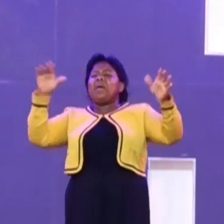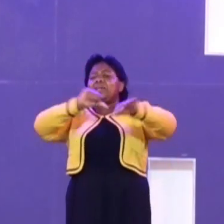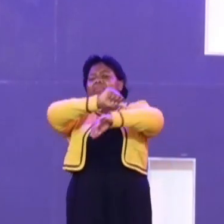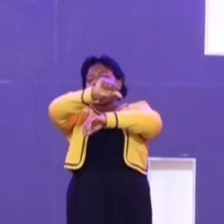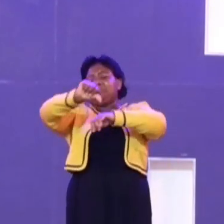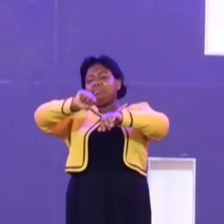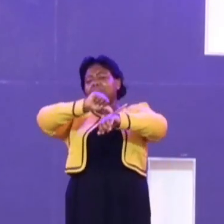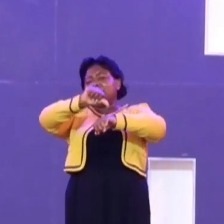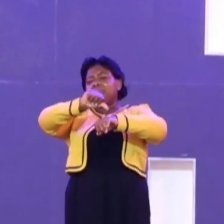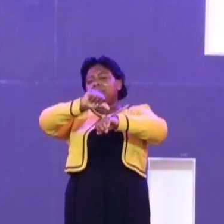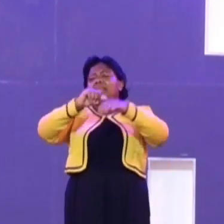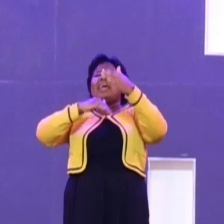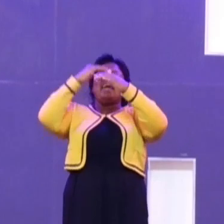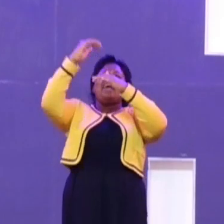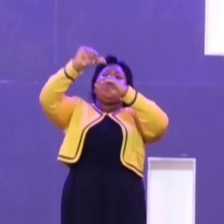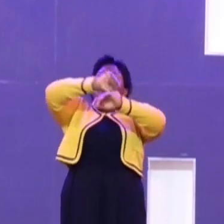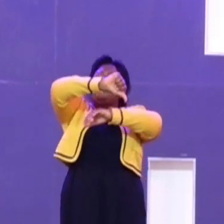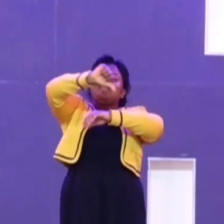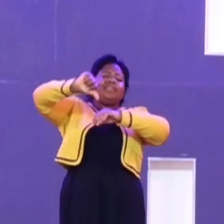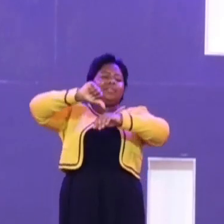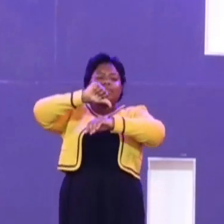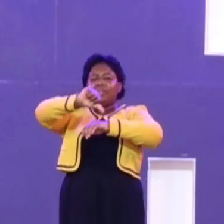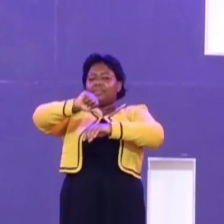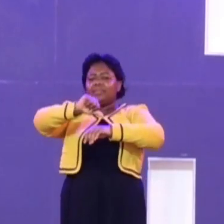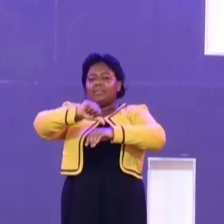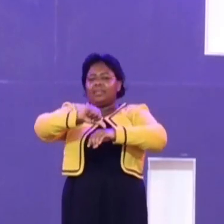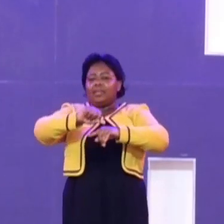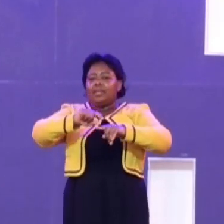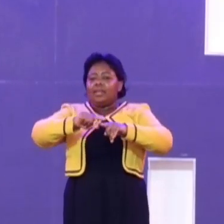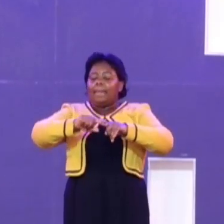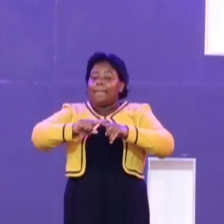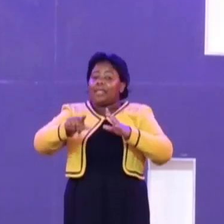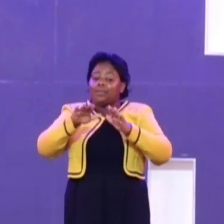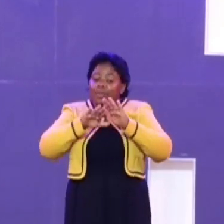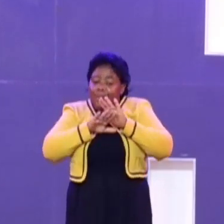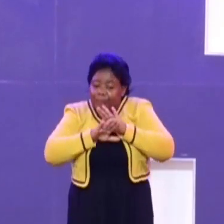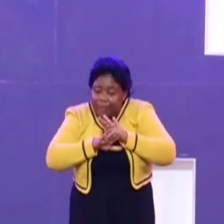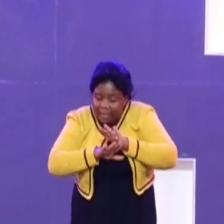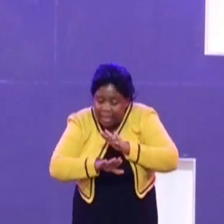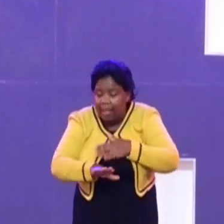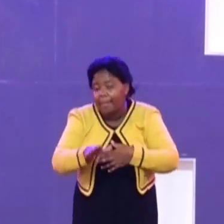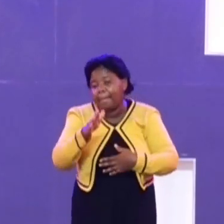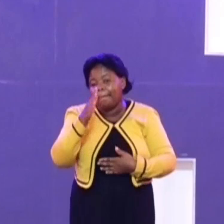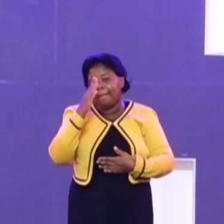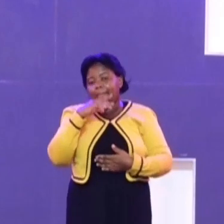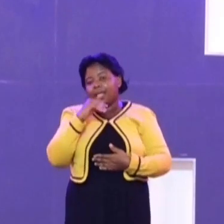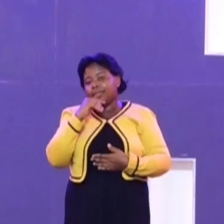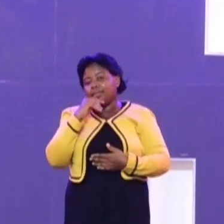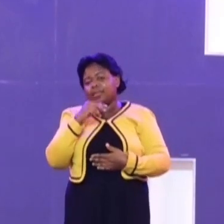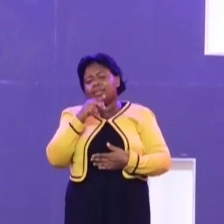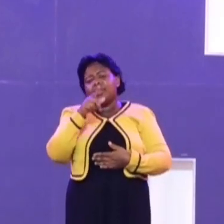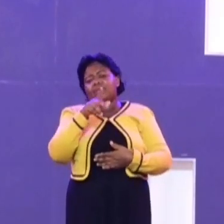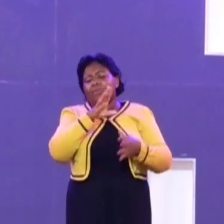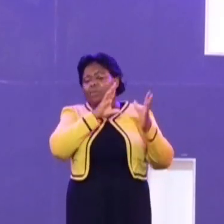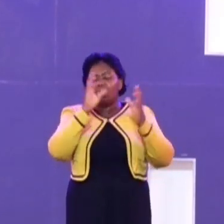futa maitirivu. Very high anointed. Yali wa mafuta nyo. But he was a humble man. Ne yali musajja mwetowaze. He would listen